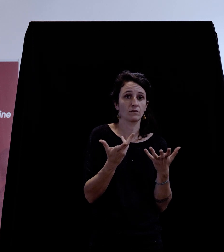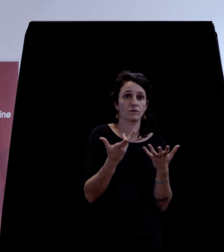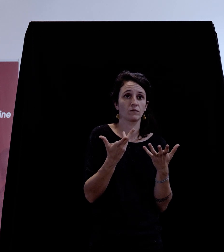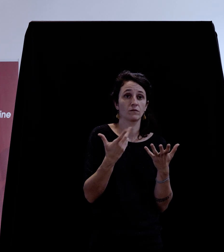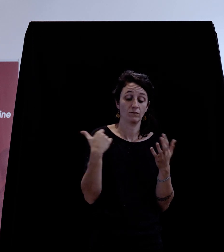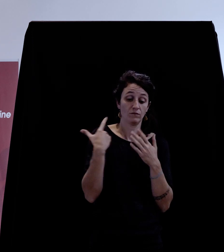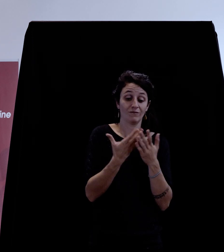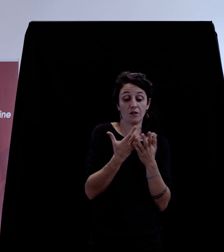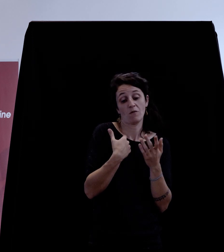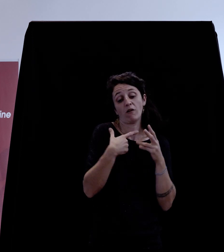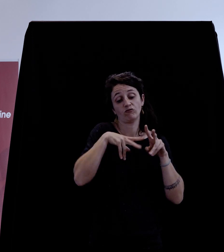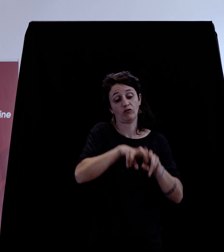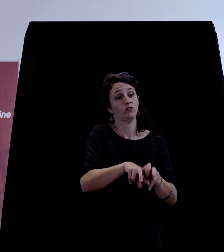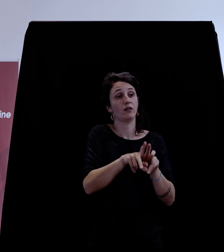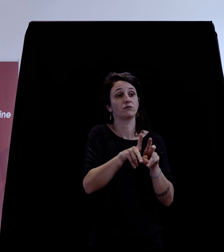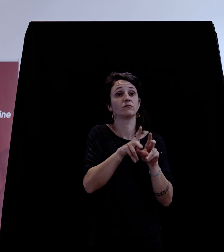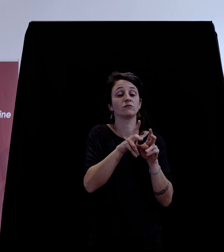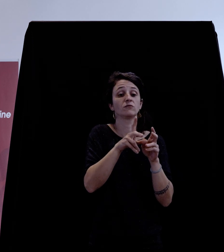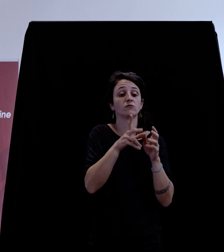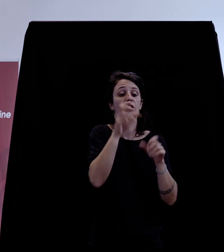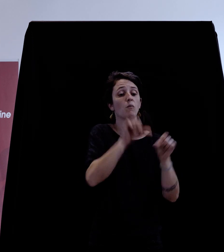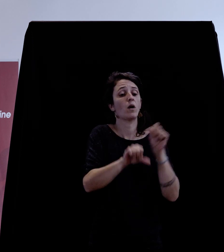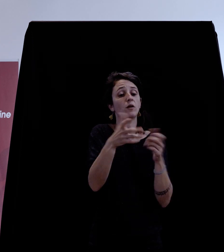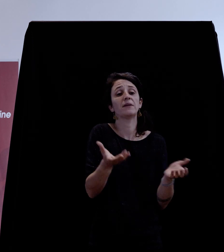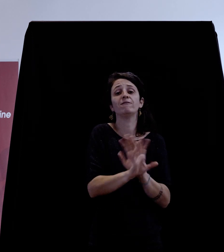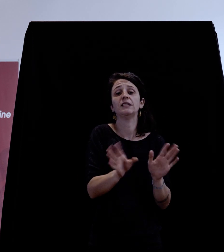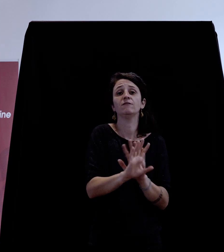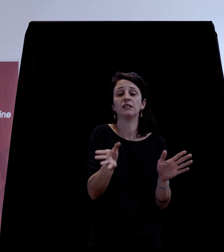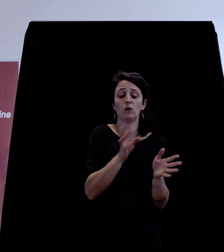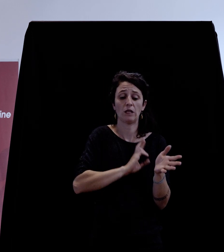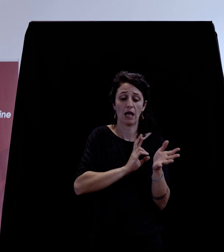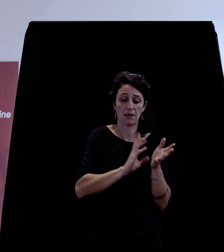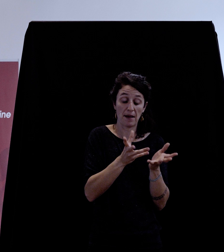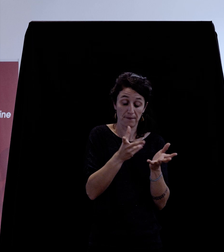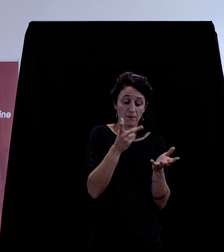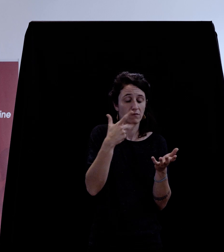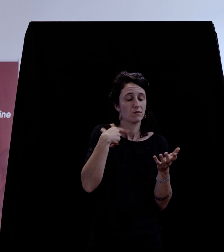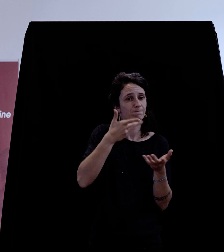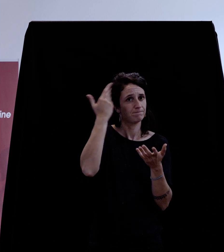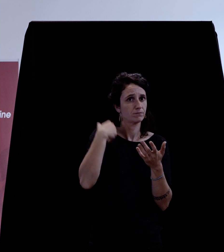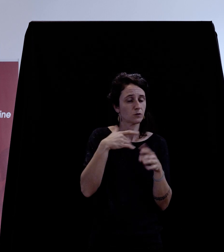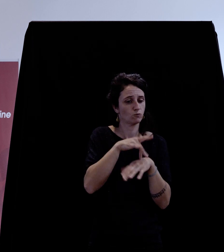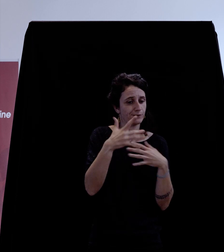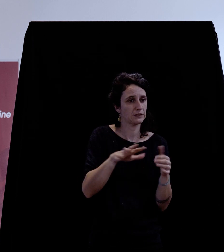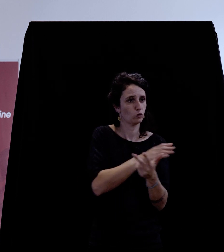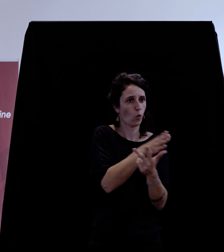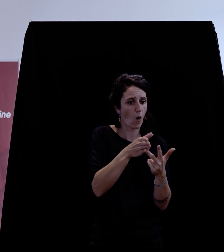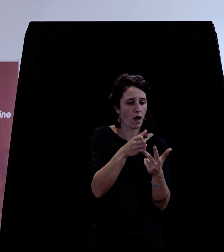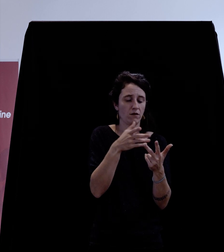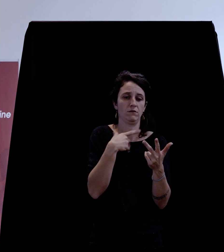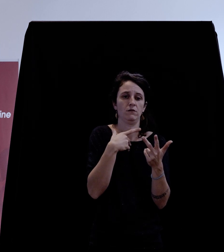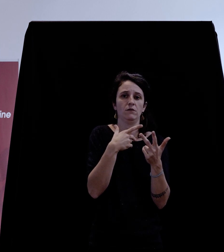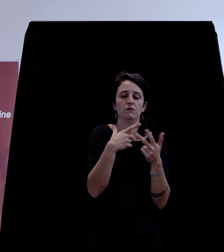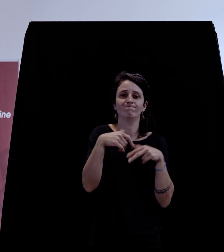identified 3 factors that we think are really impacting the behavior in